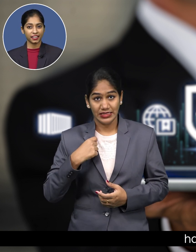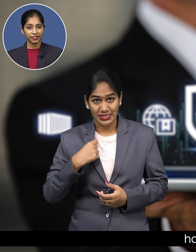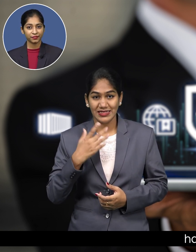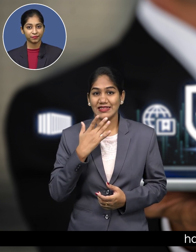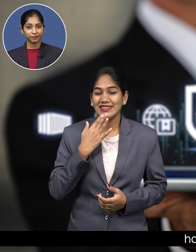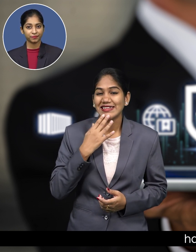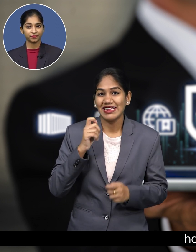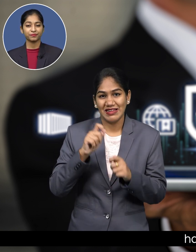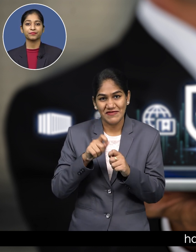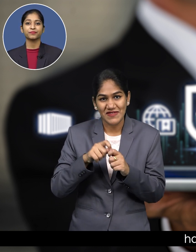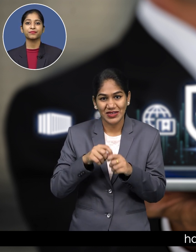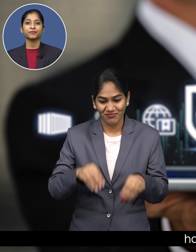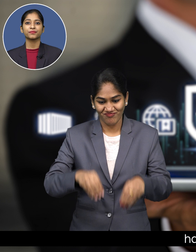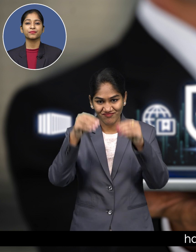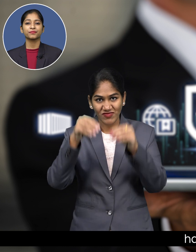hairdressing,